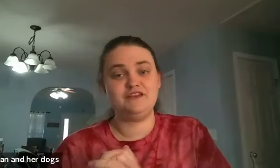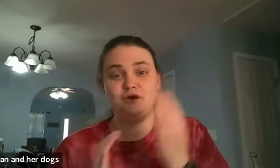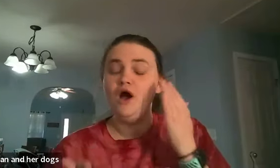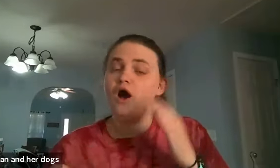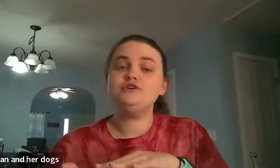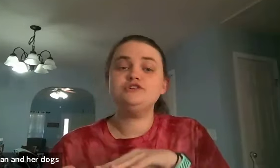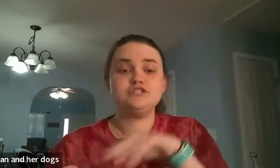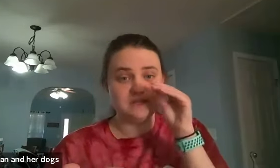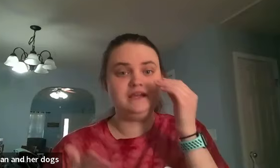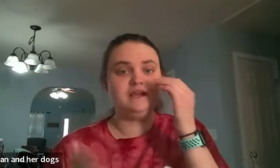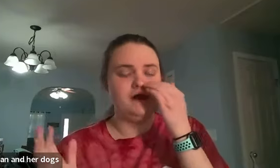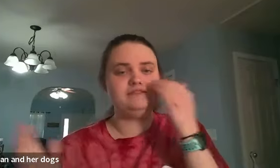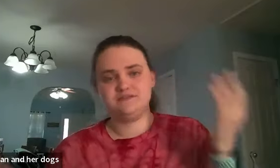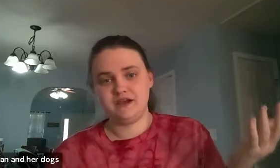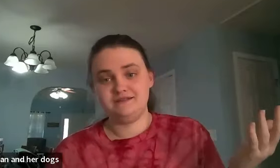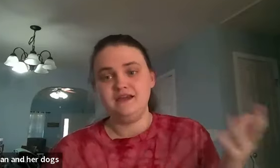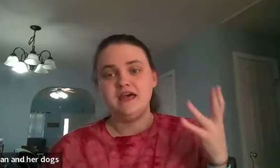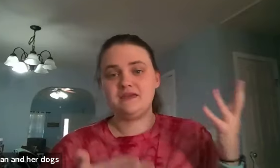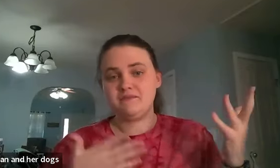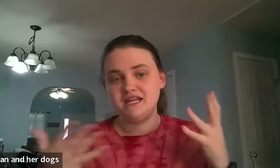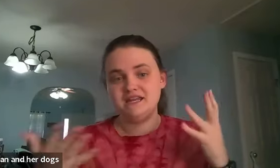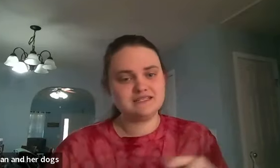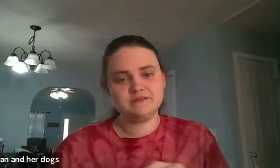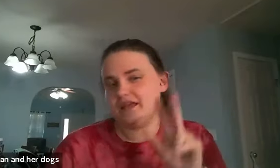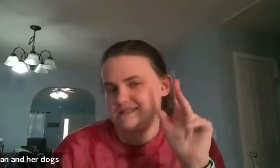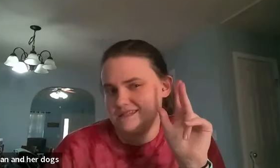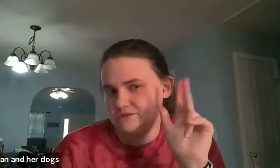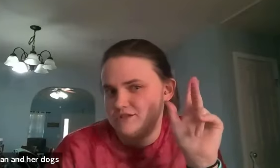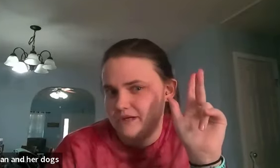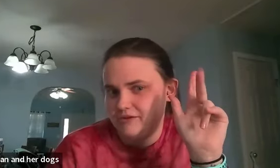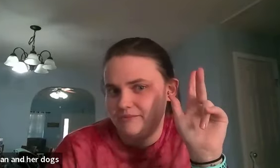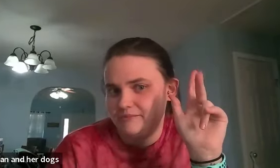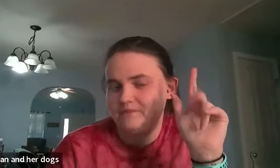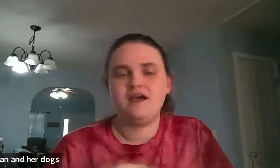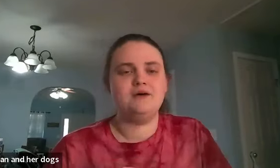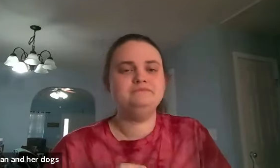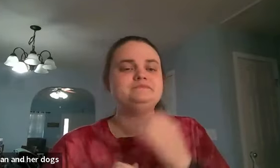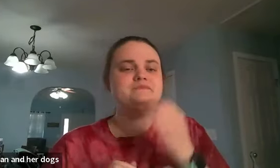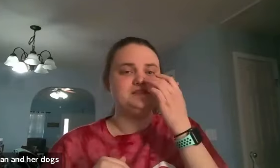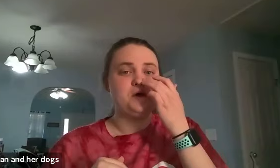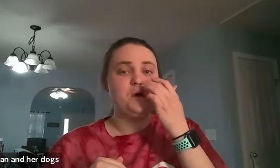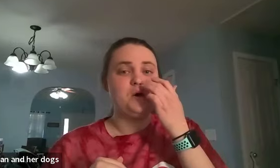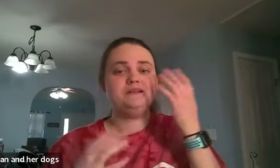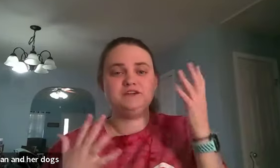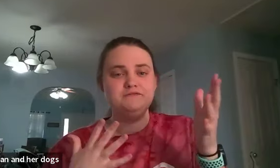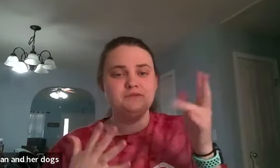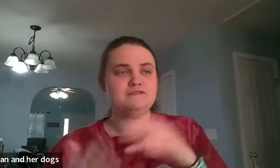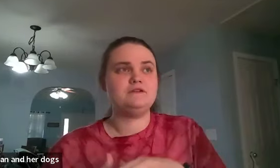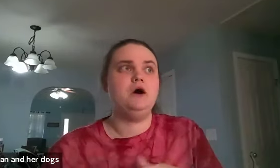know, oh, you're just learning. Okay, that's fine. And they might even nicely be like, it's this one, it's 23. So don't feel bad if you're like, oh,